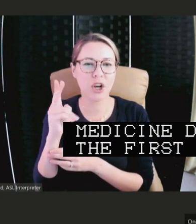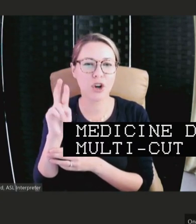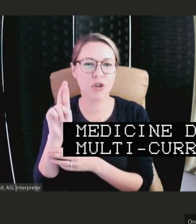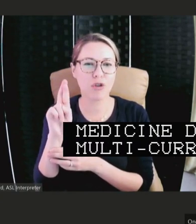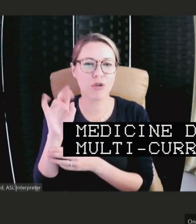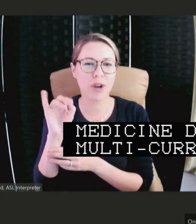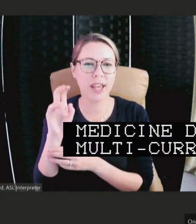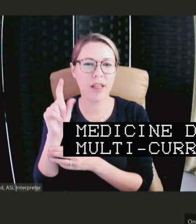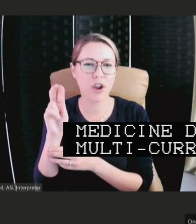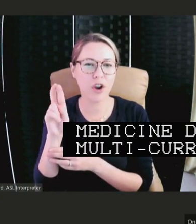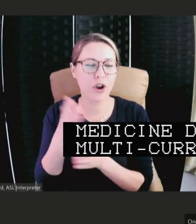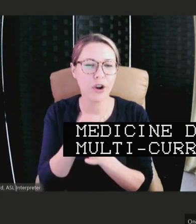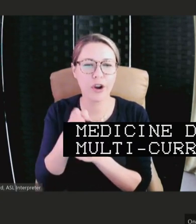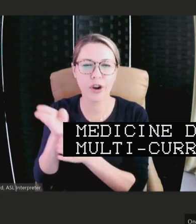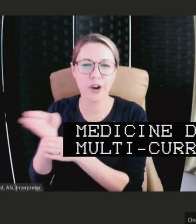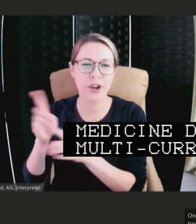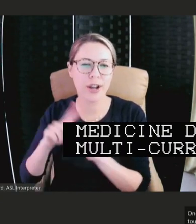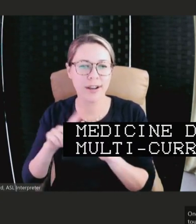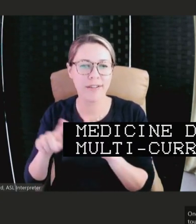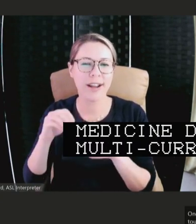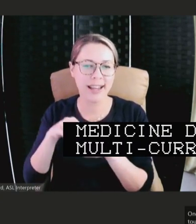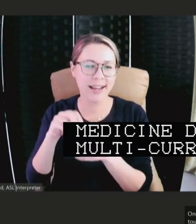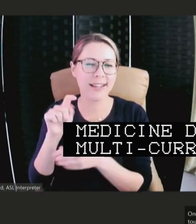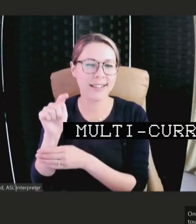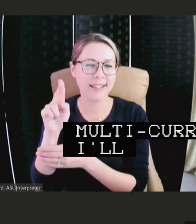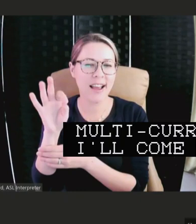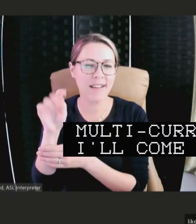question, and I'll come back, I'll let you know, because